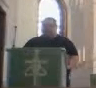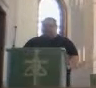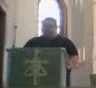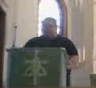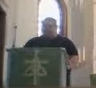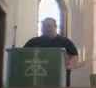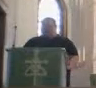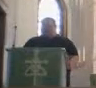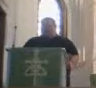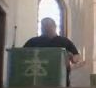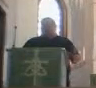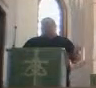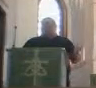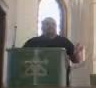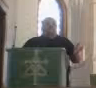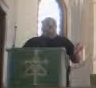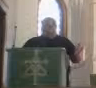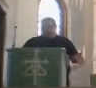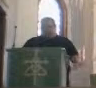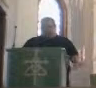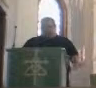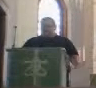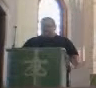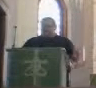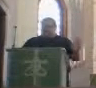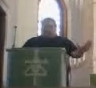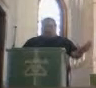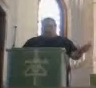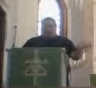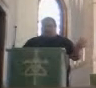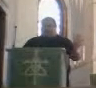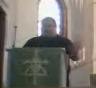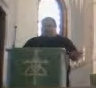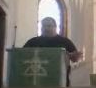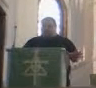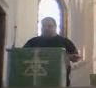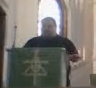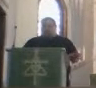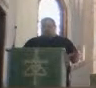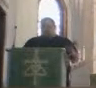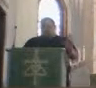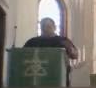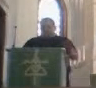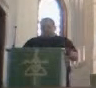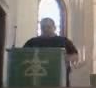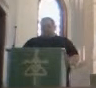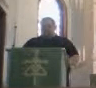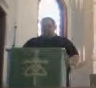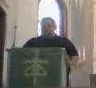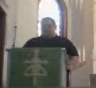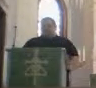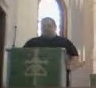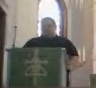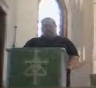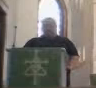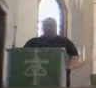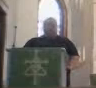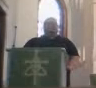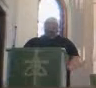Almighty. The Israelites have broken your covenant, or rejected your covenant, broken down your altars, put your prophets to death with the sword. I'm the only